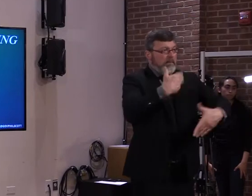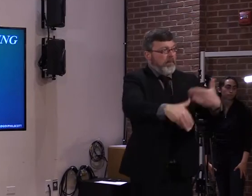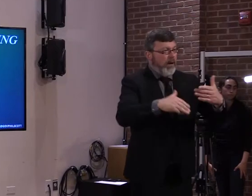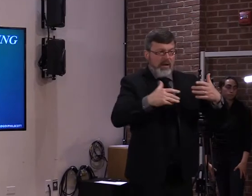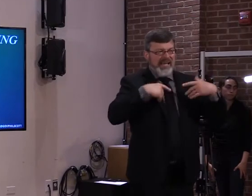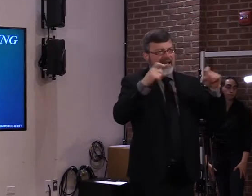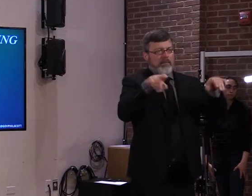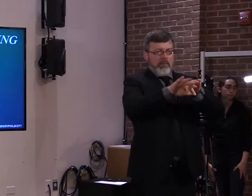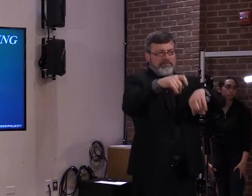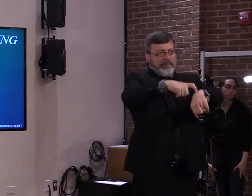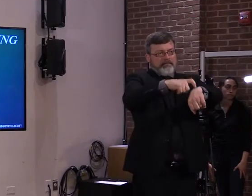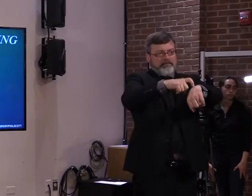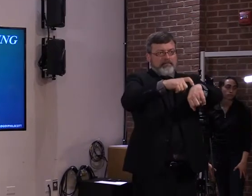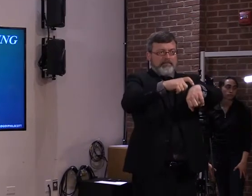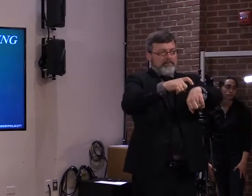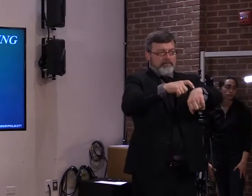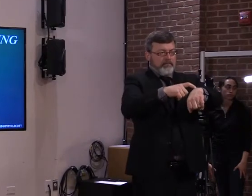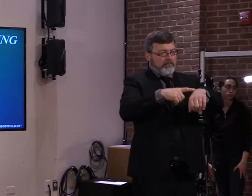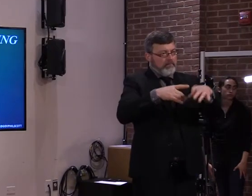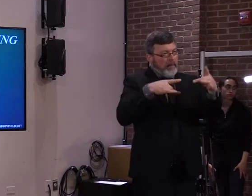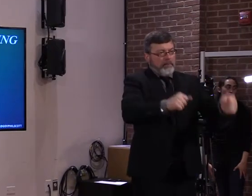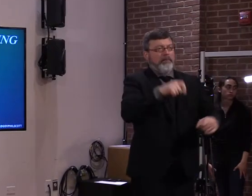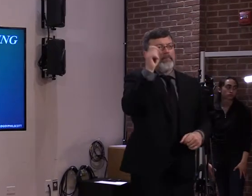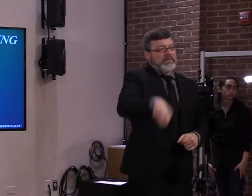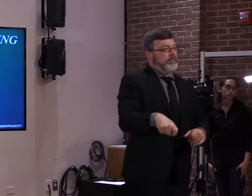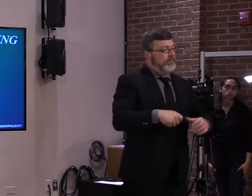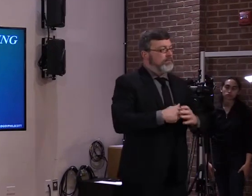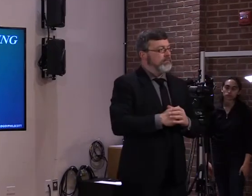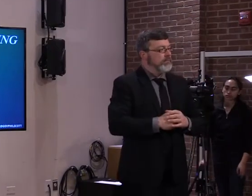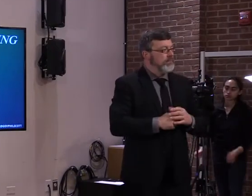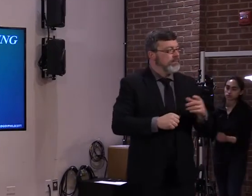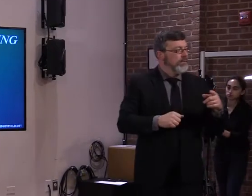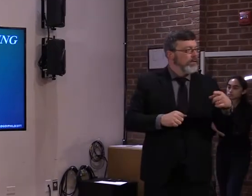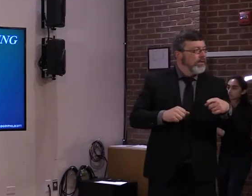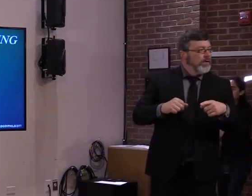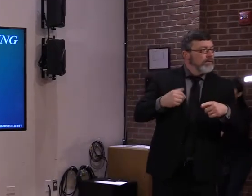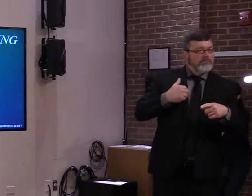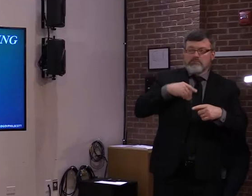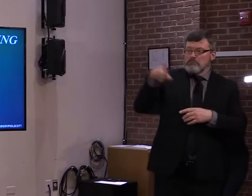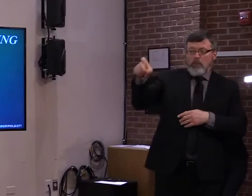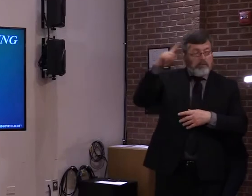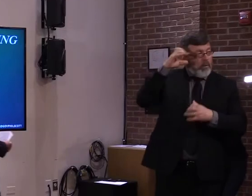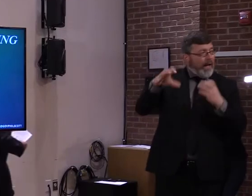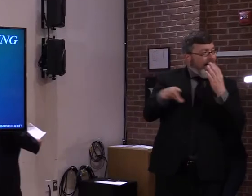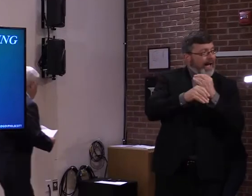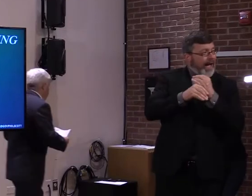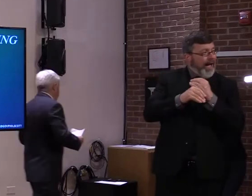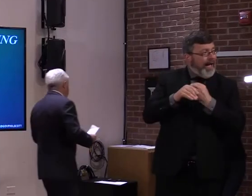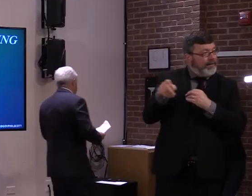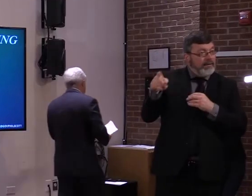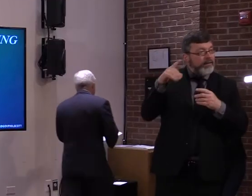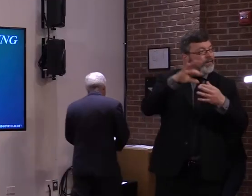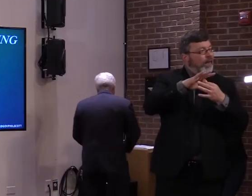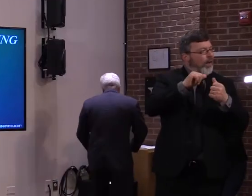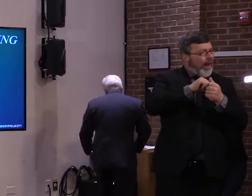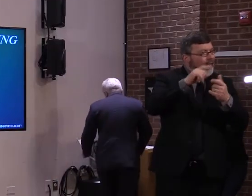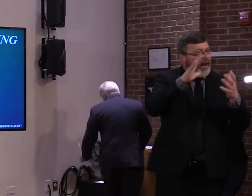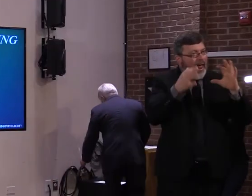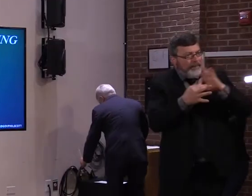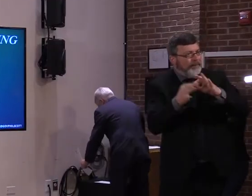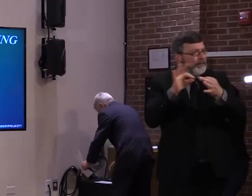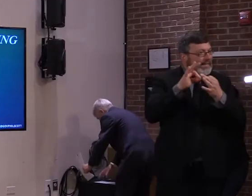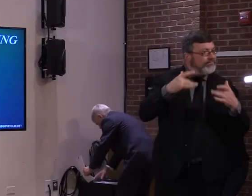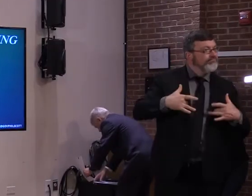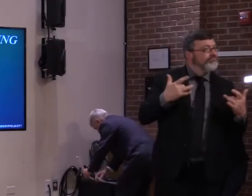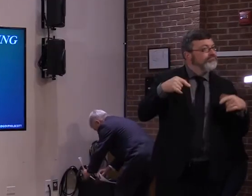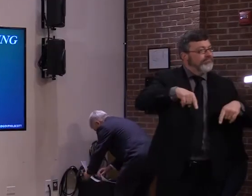Governor, you want to say anything about our newest Olympian? Oh, yeah, very exciting. Watched the race last night on TV, like